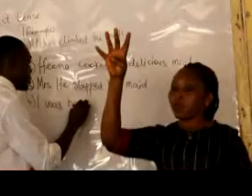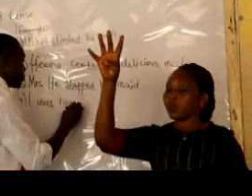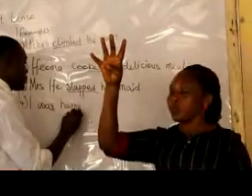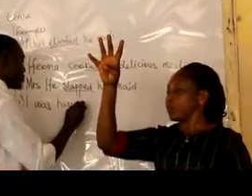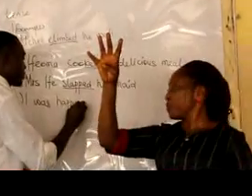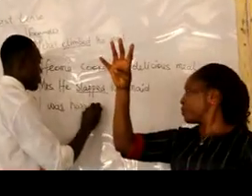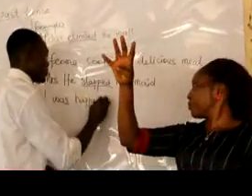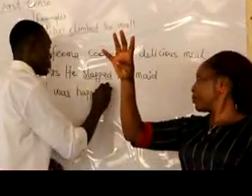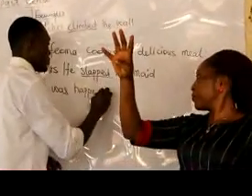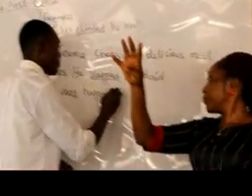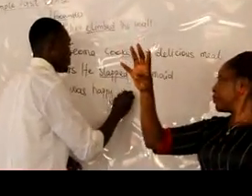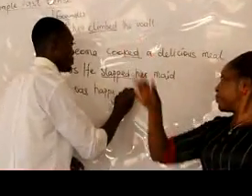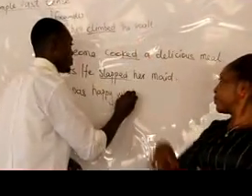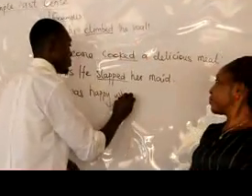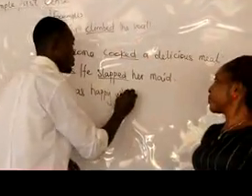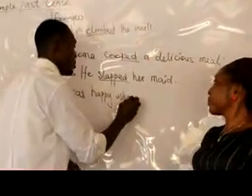happy